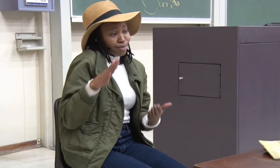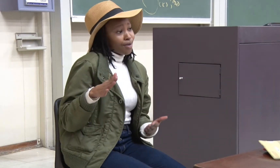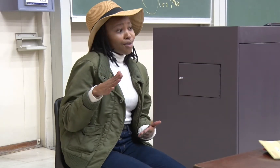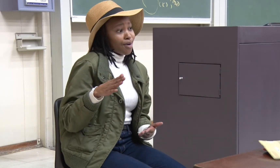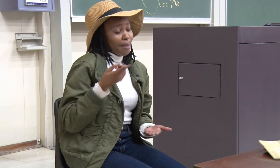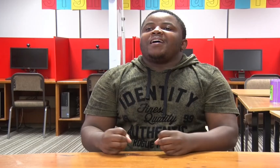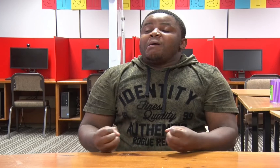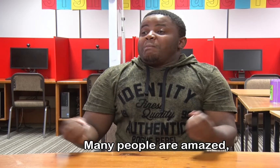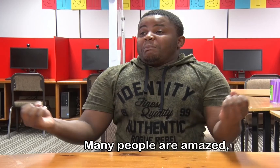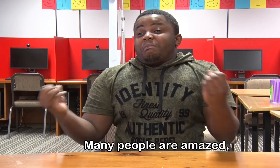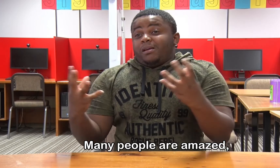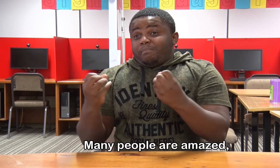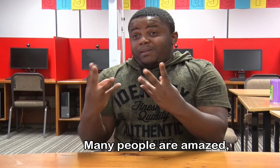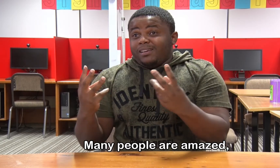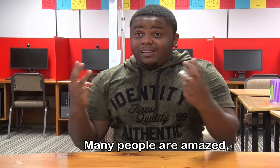without its obstacles.